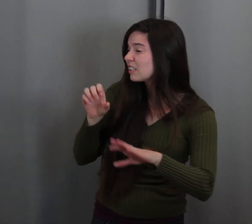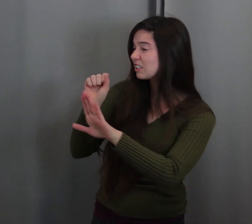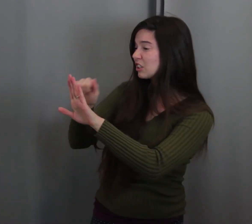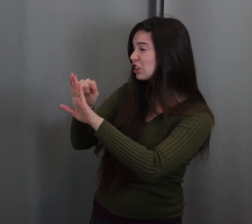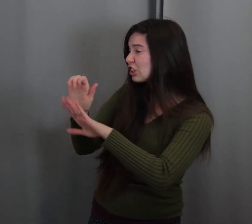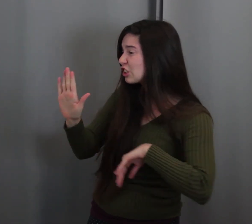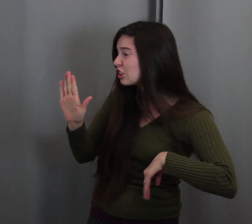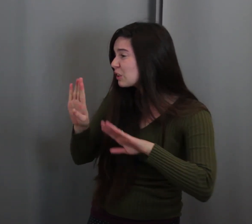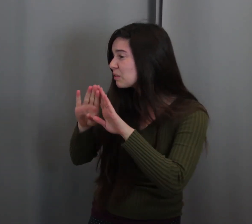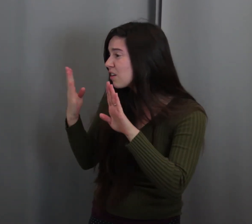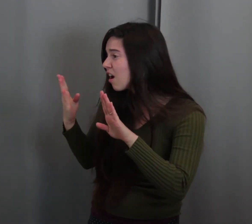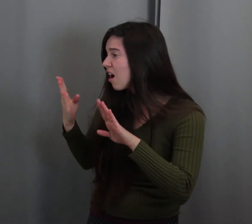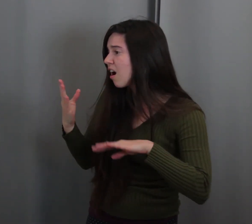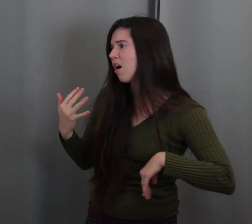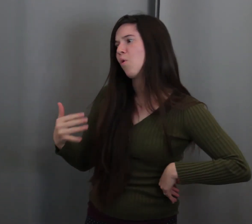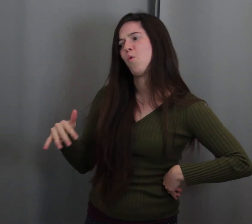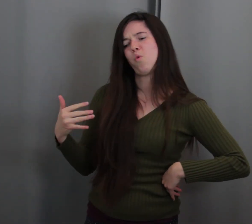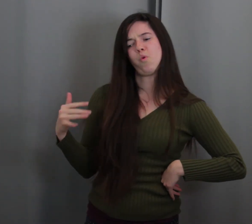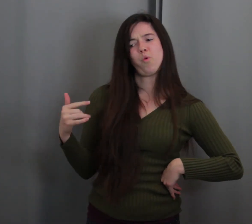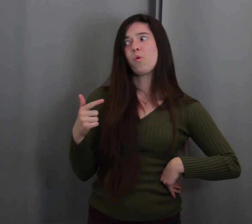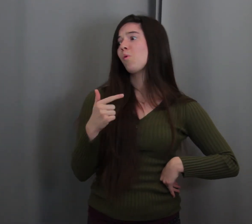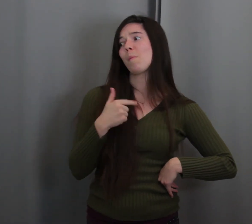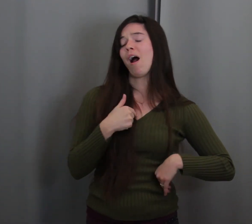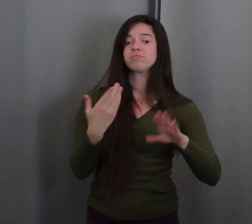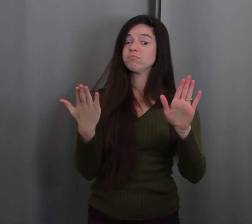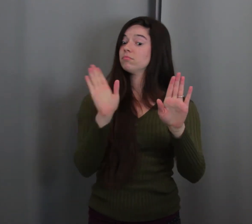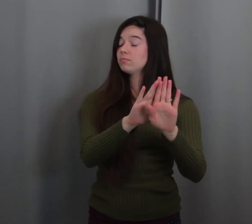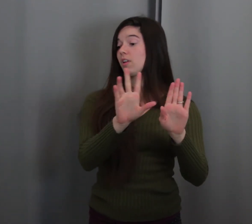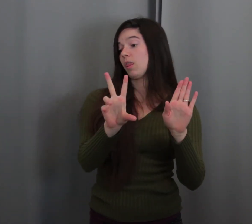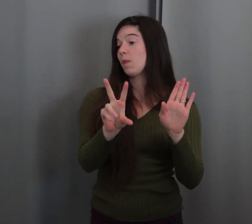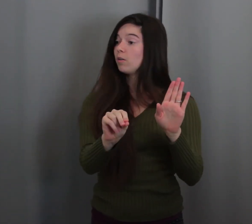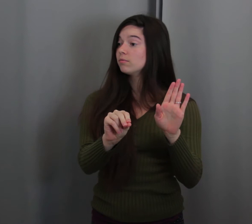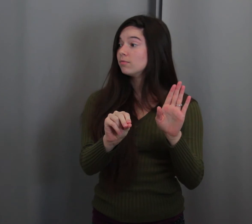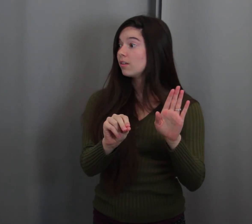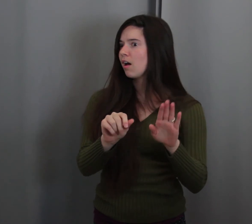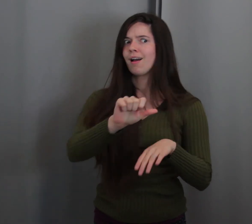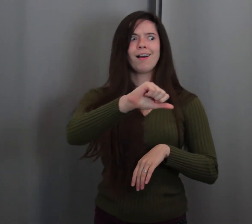You can lose roomers by putting up such people.